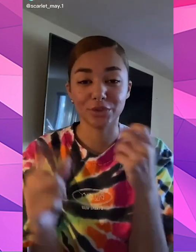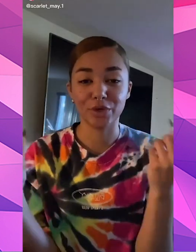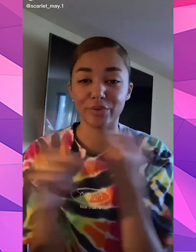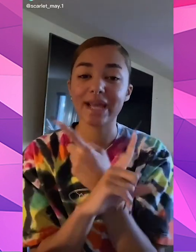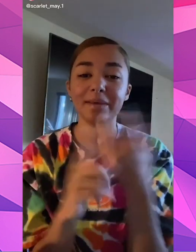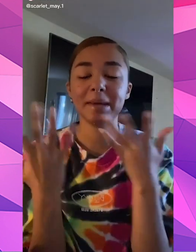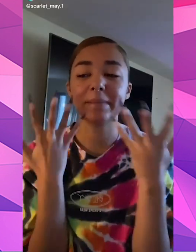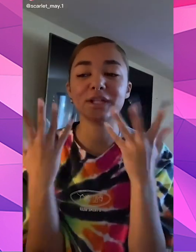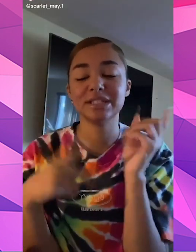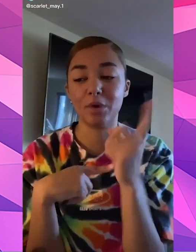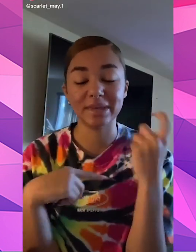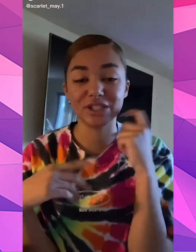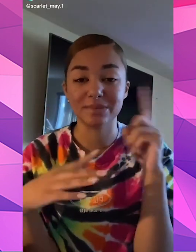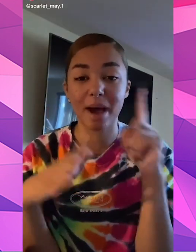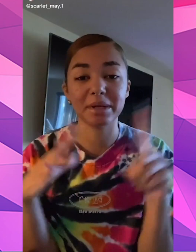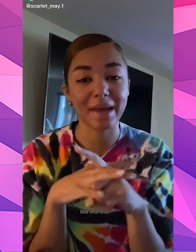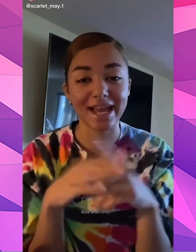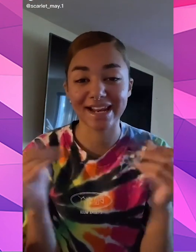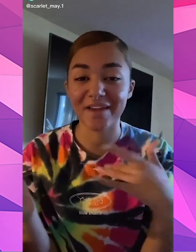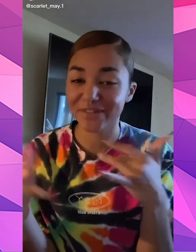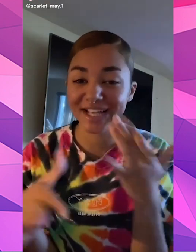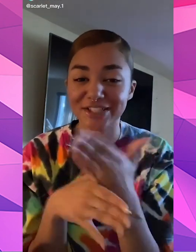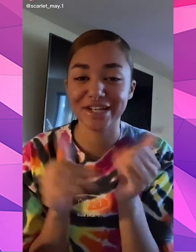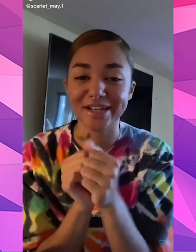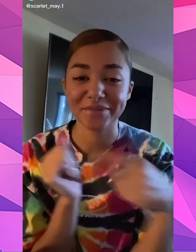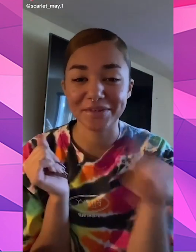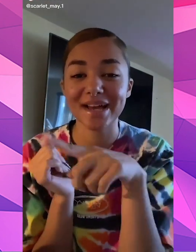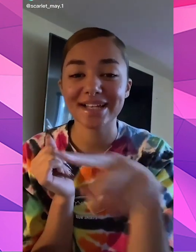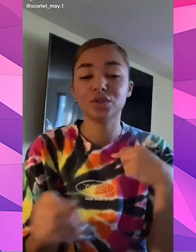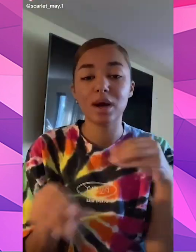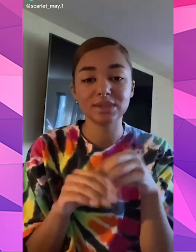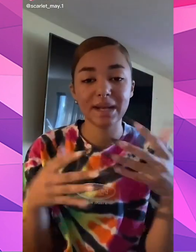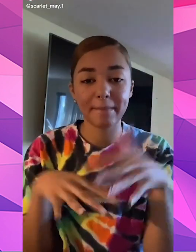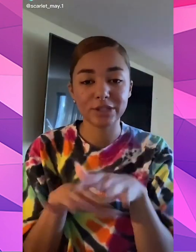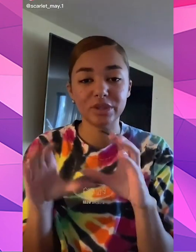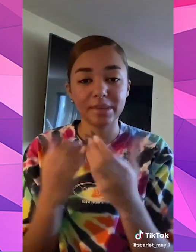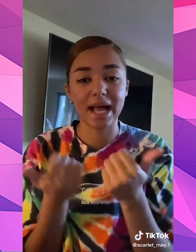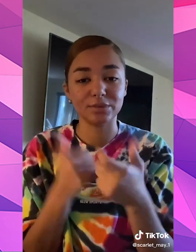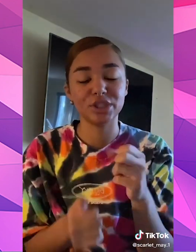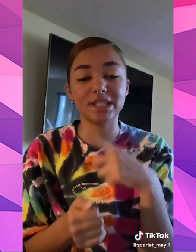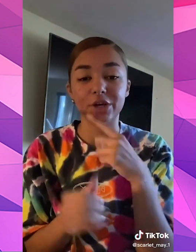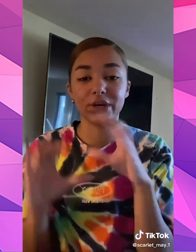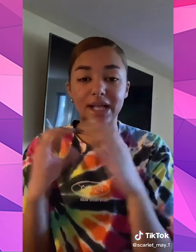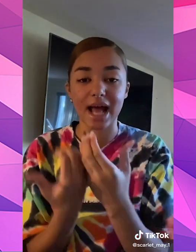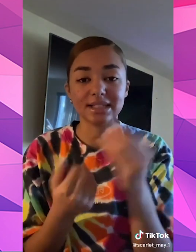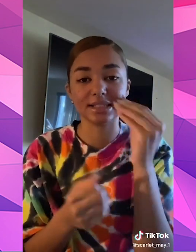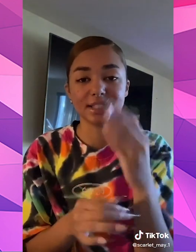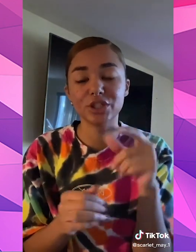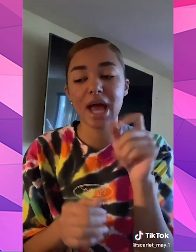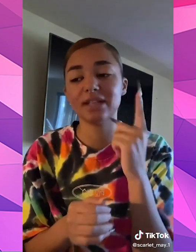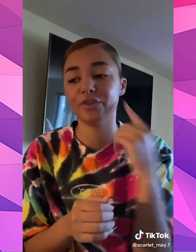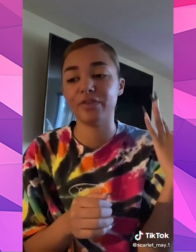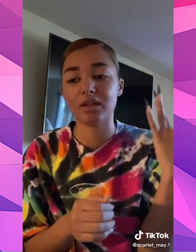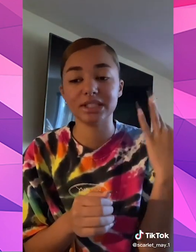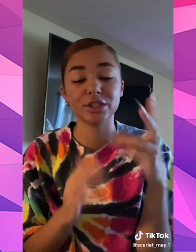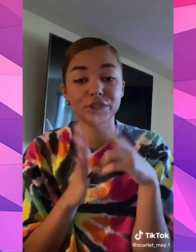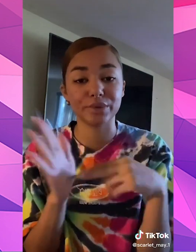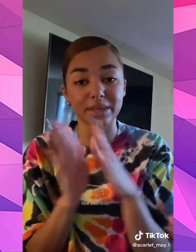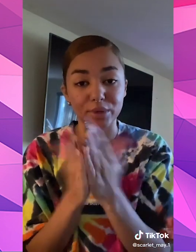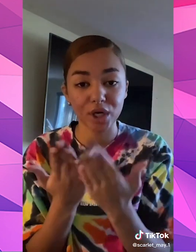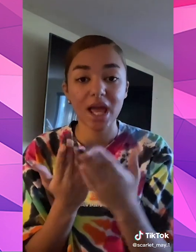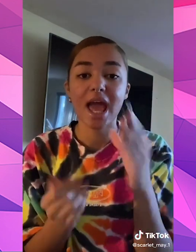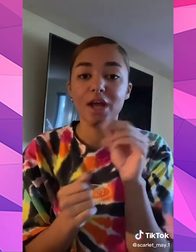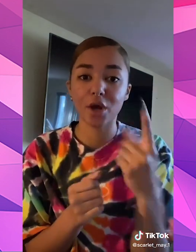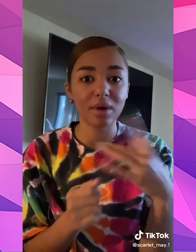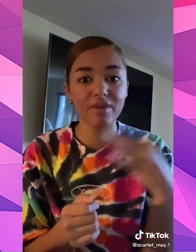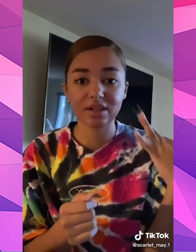Okay, so a random embarrassing moment just popped in my head And I feel like sharing it with you guys So I was in a mainstream class Which is a hearing class The teacher asked for volunteers to